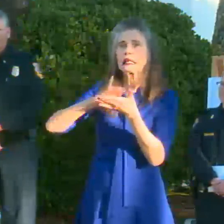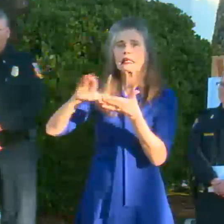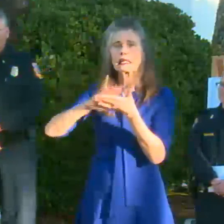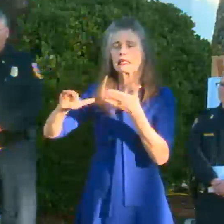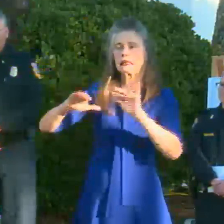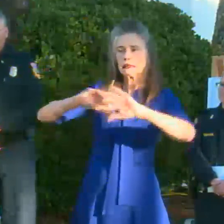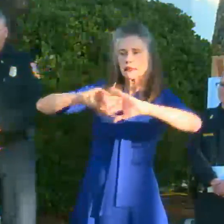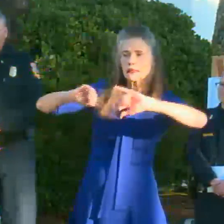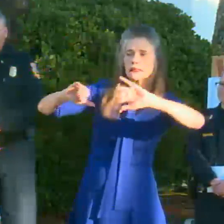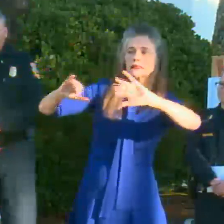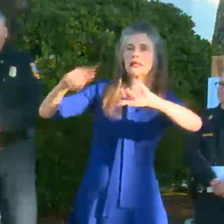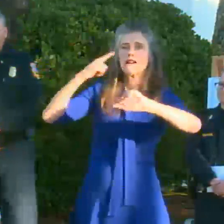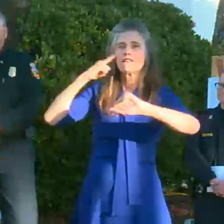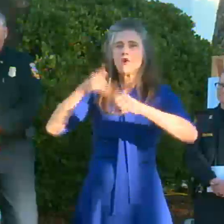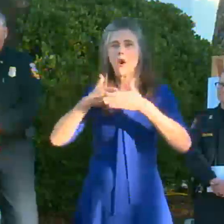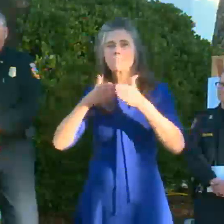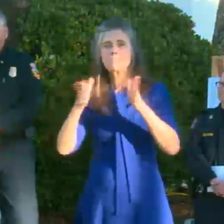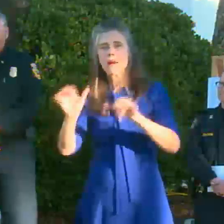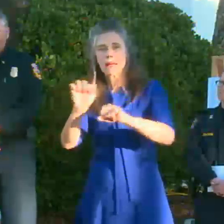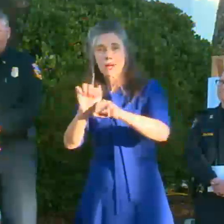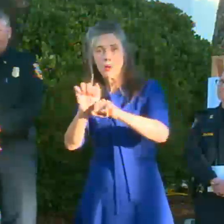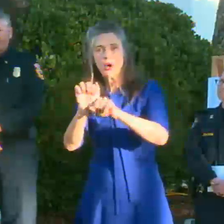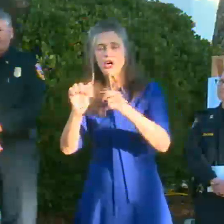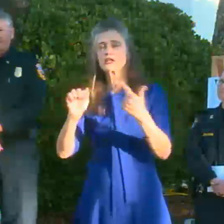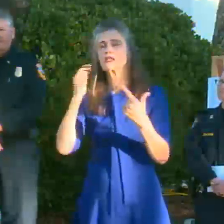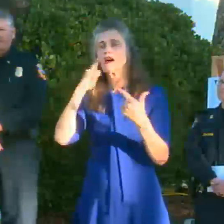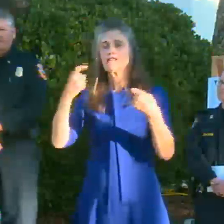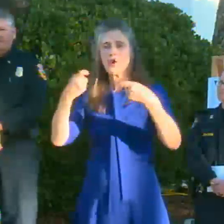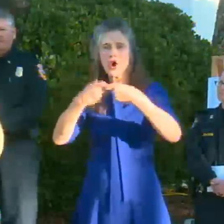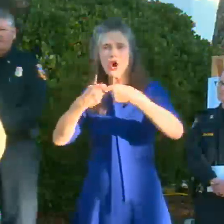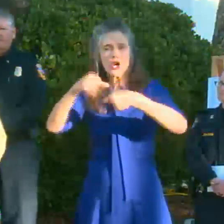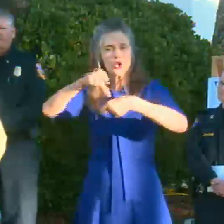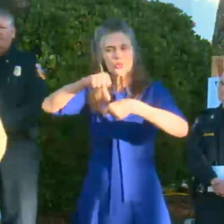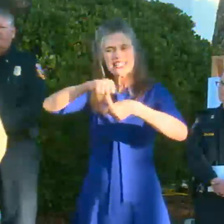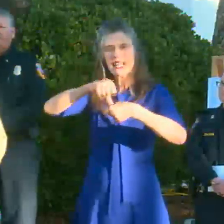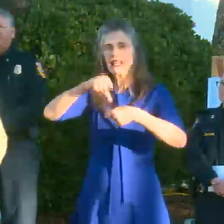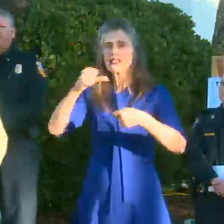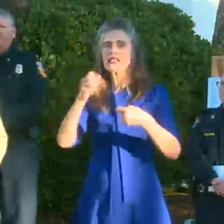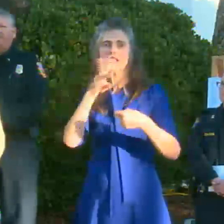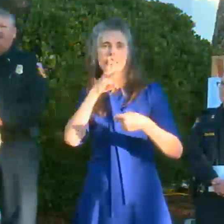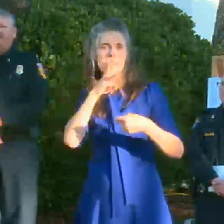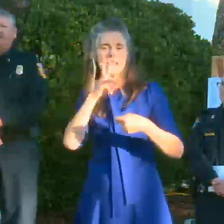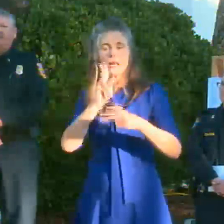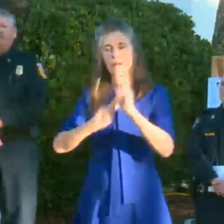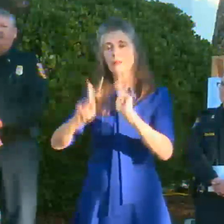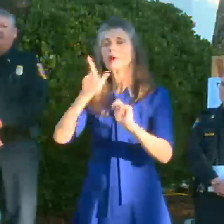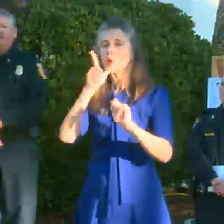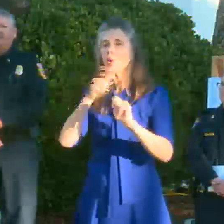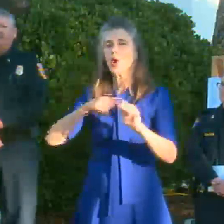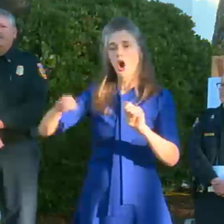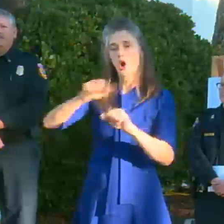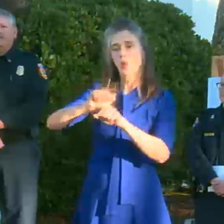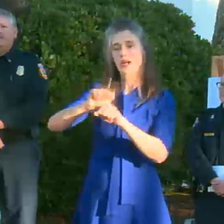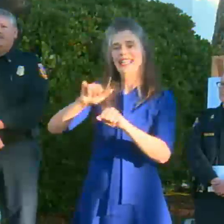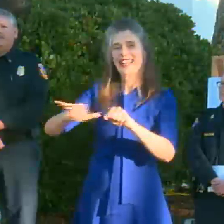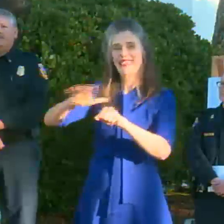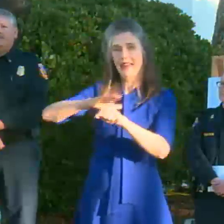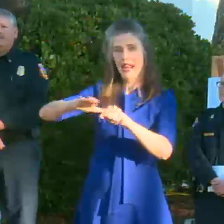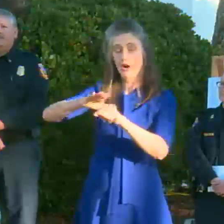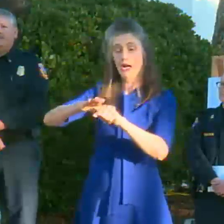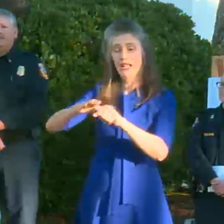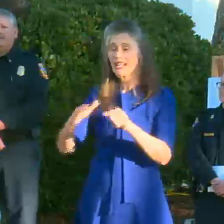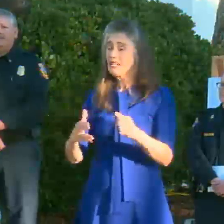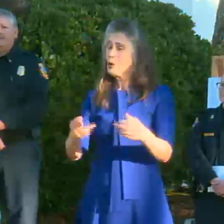cleared for public works, utility, and repair crews who are in the area. And the sooner we can get